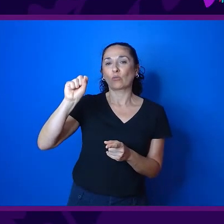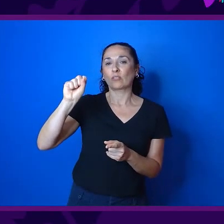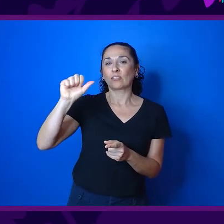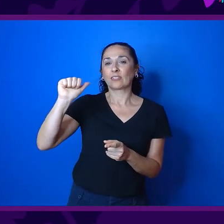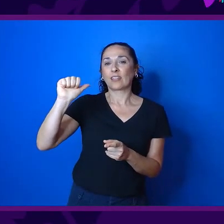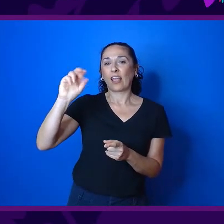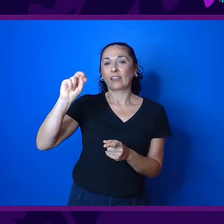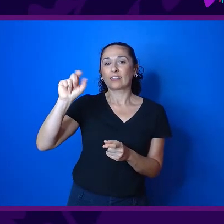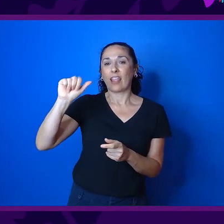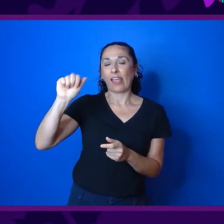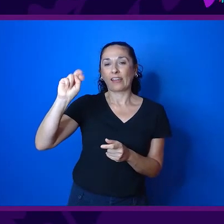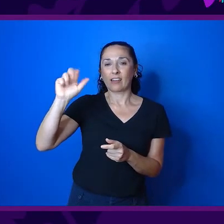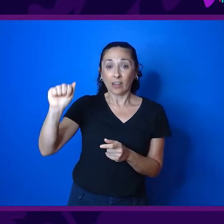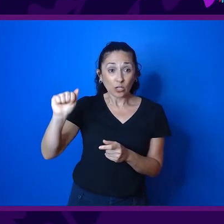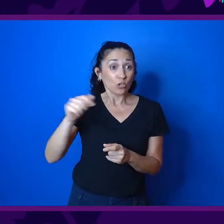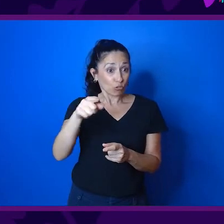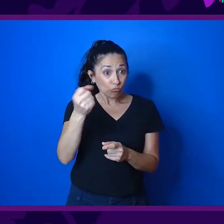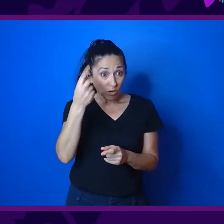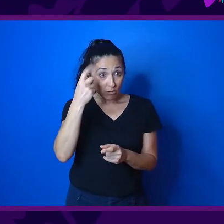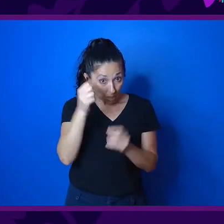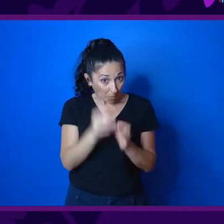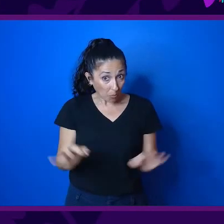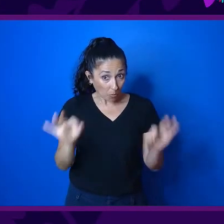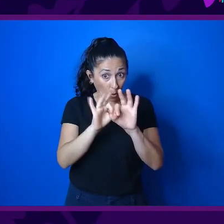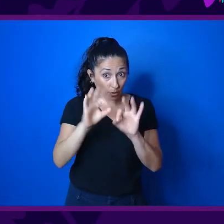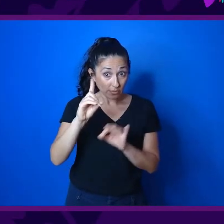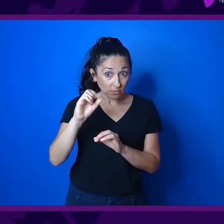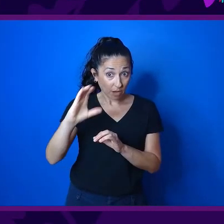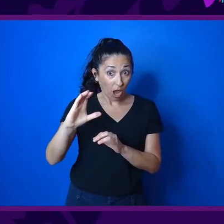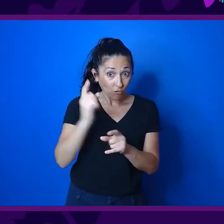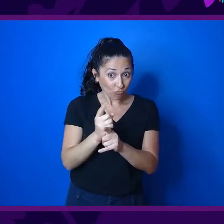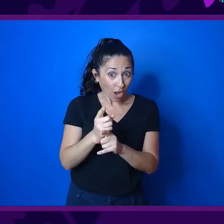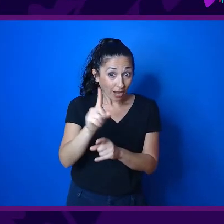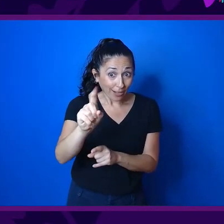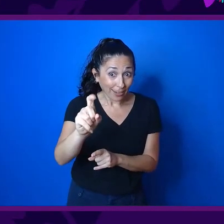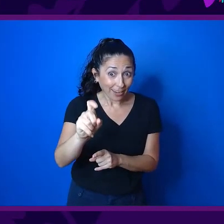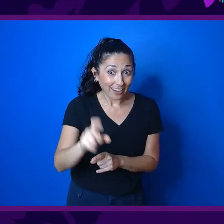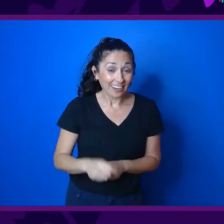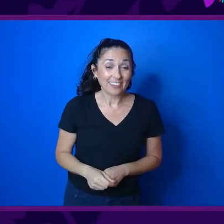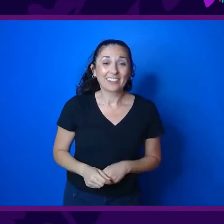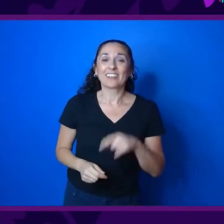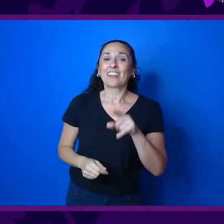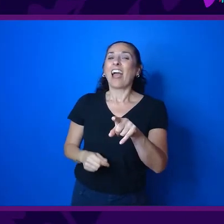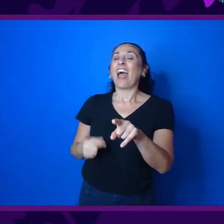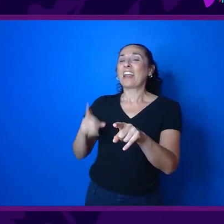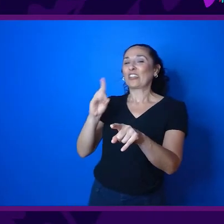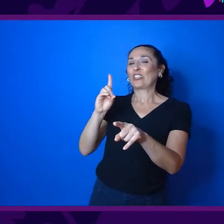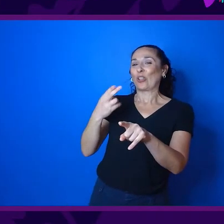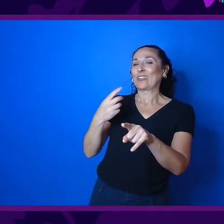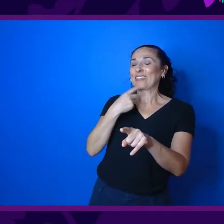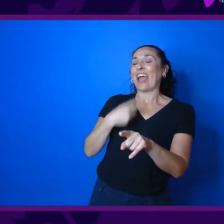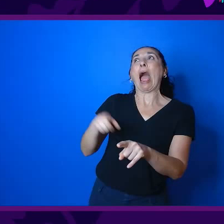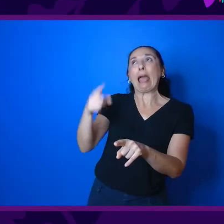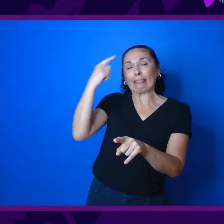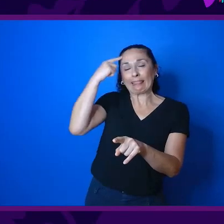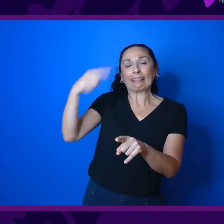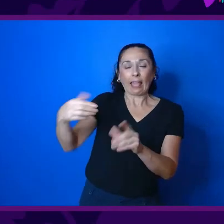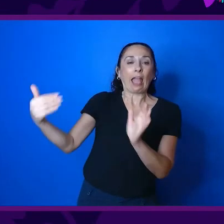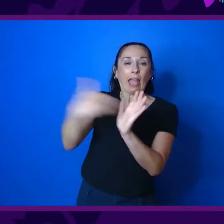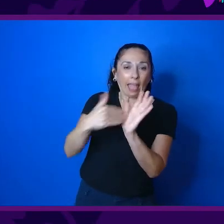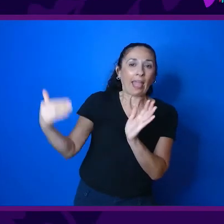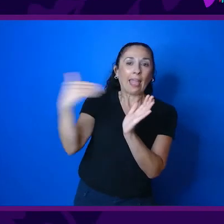the documentary is? Well, I think they had kind of drummed that into my head, and I want to thank both of them for their